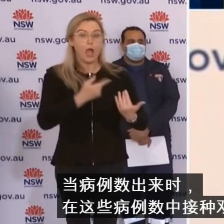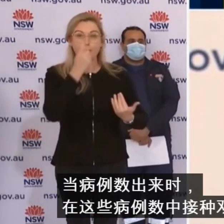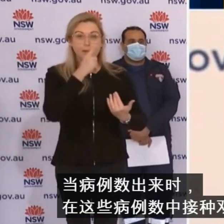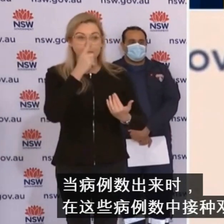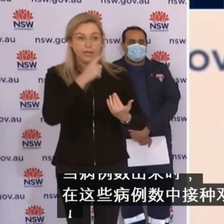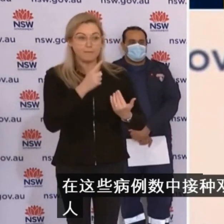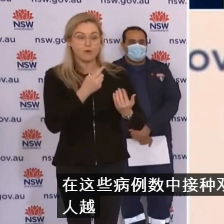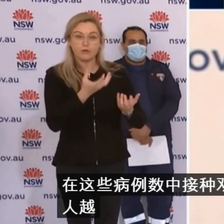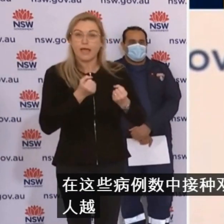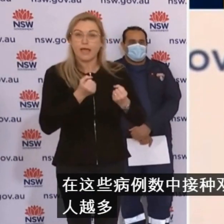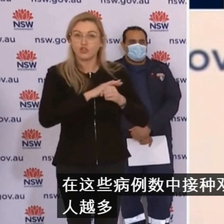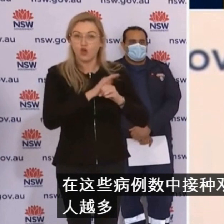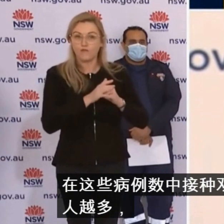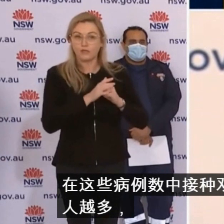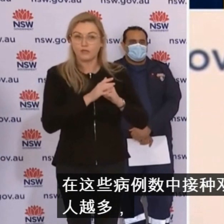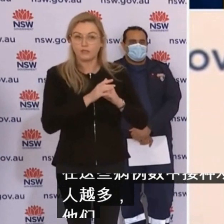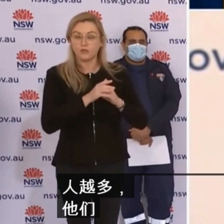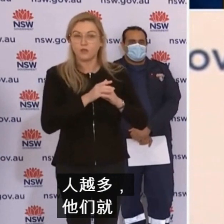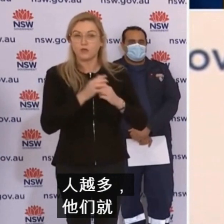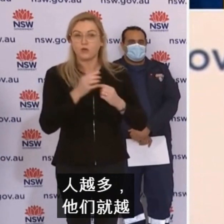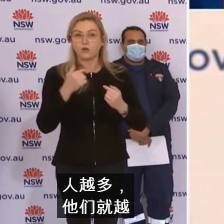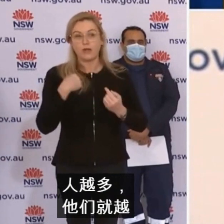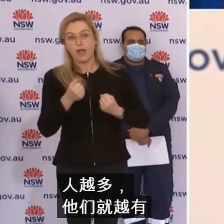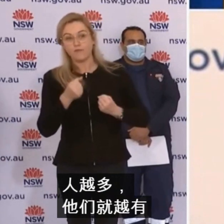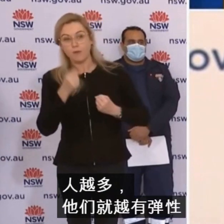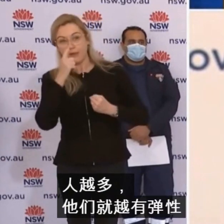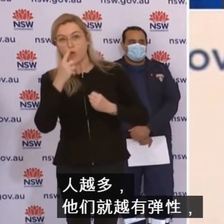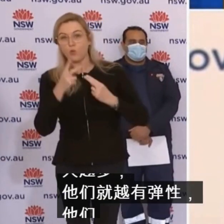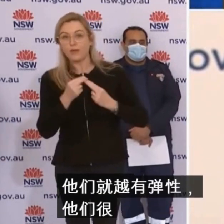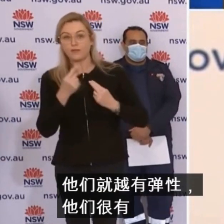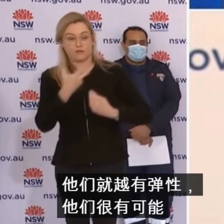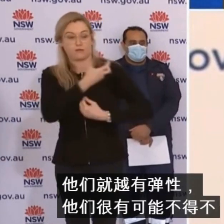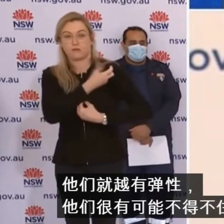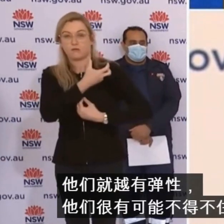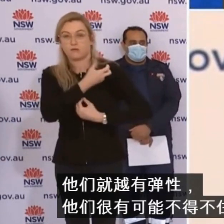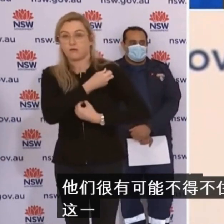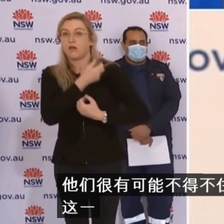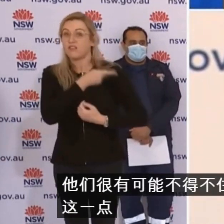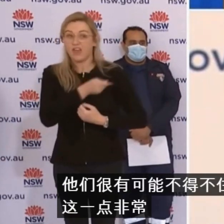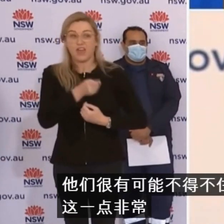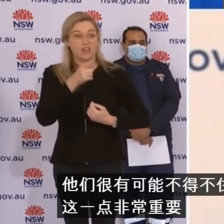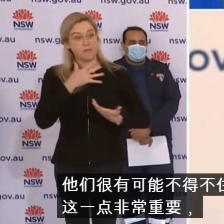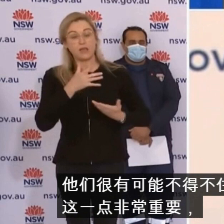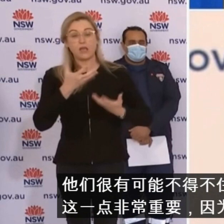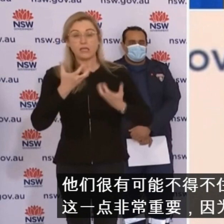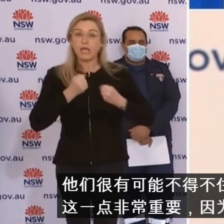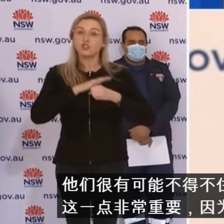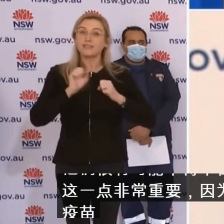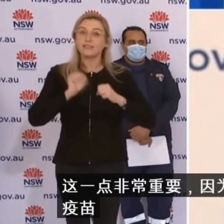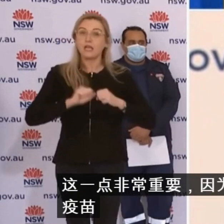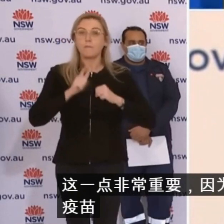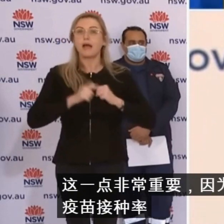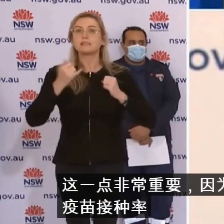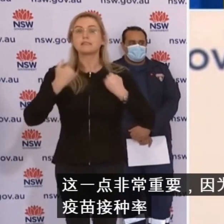dose vaccinated in those case numbers, the more resilient they'll be and the less chance that they'll have to go into hospital. And that's really important to note. As